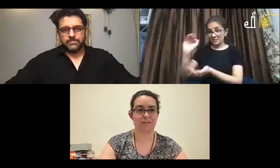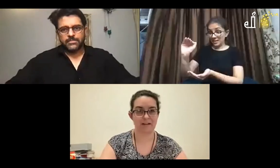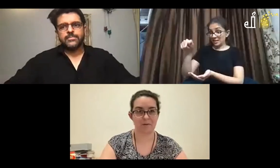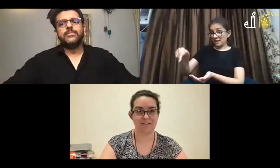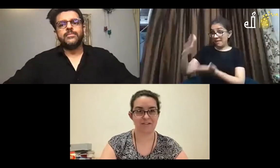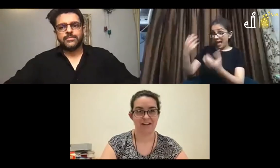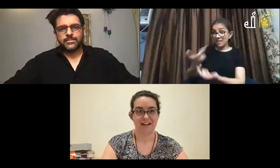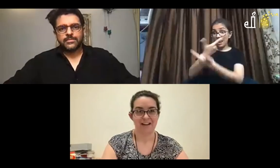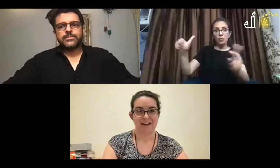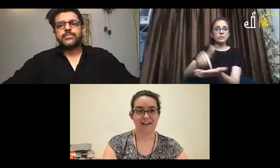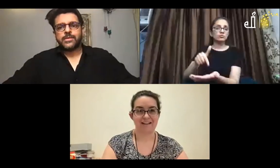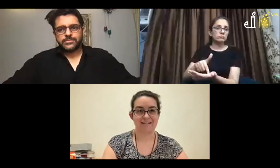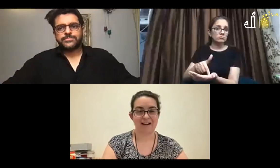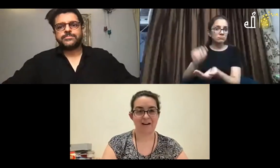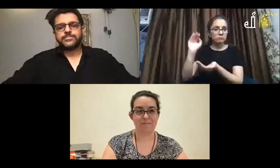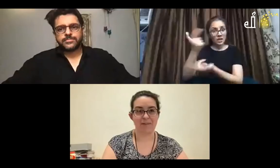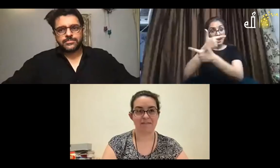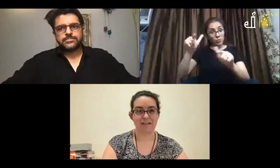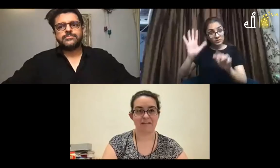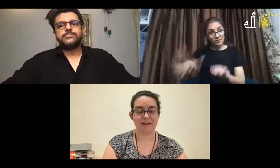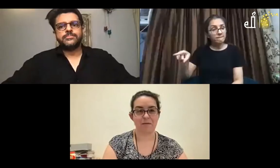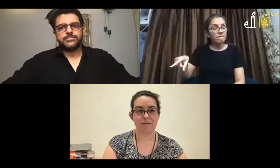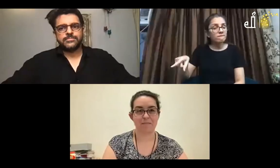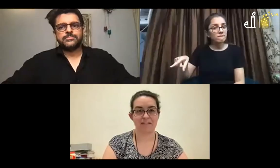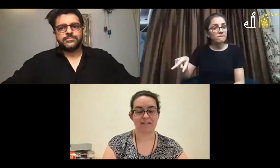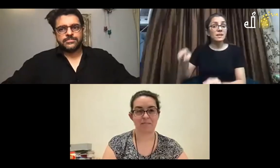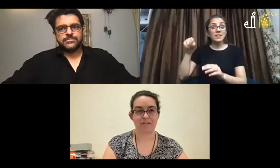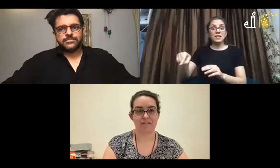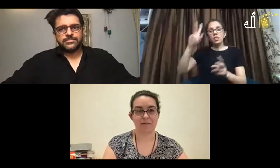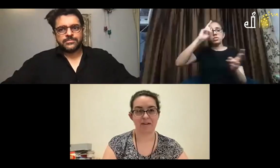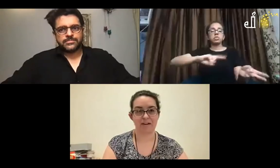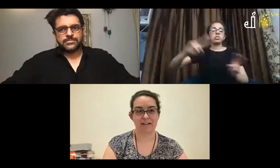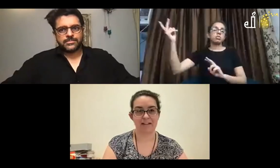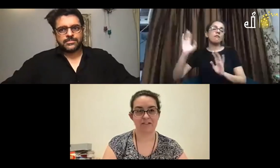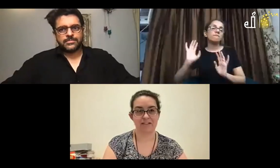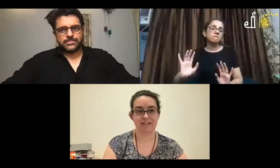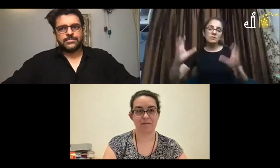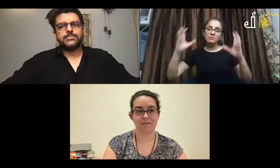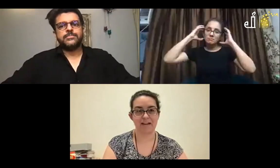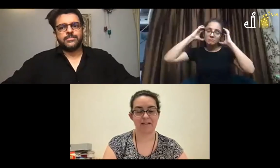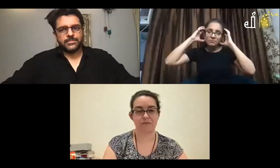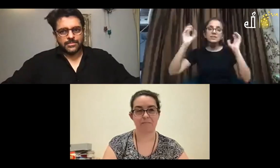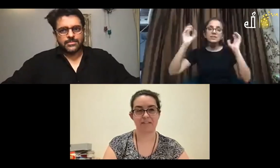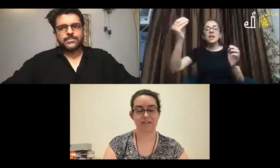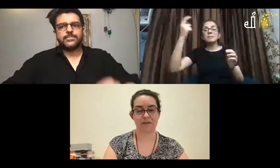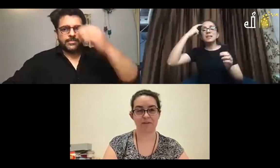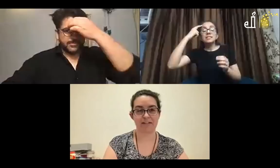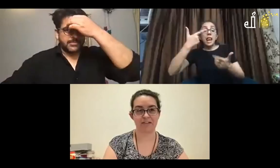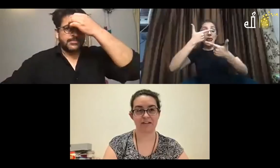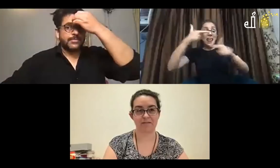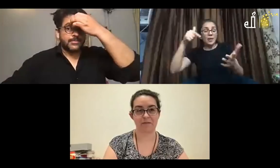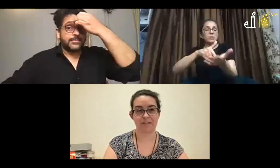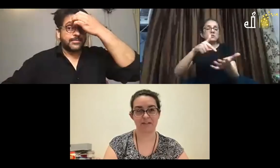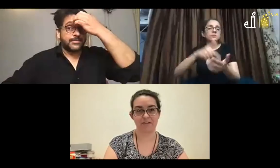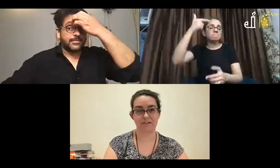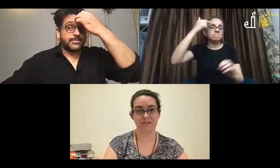for language? And I think that with misconceptions among audiologists, some of that is from misinterpretation